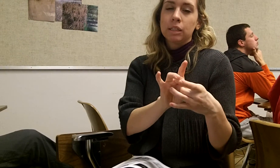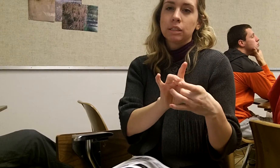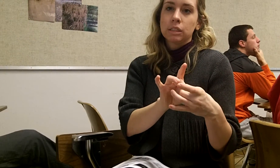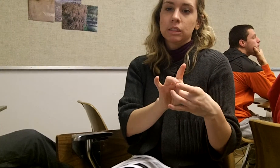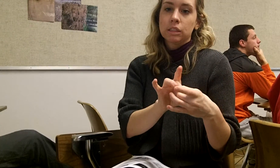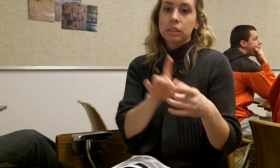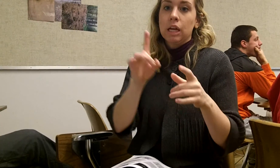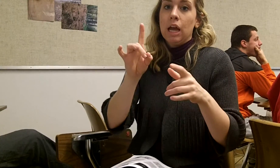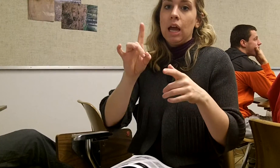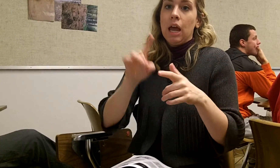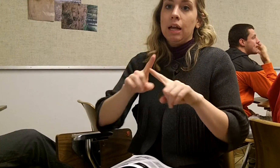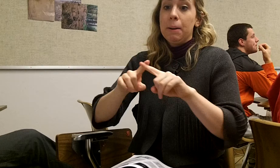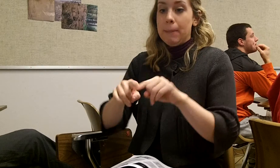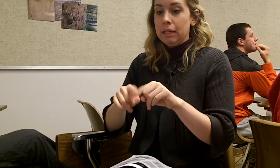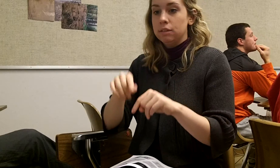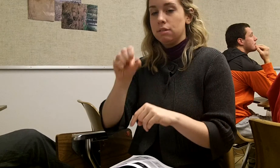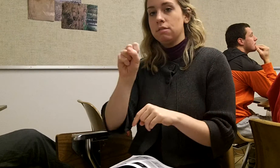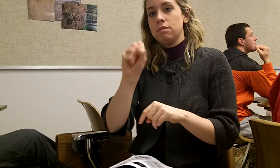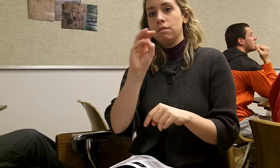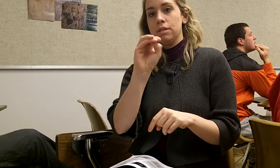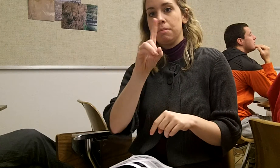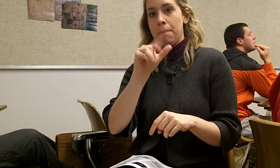on what SMAD is in complex with SMAD4.